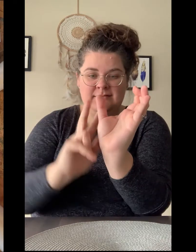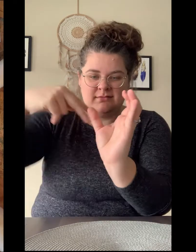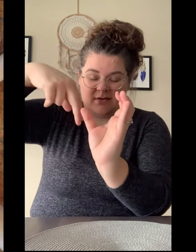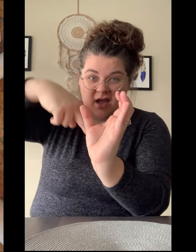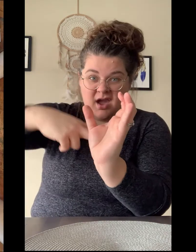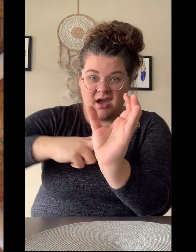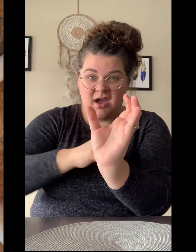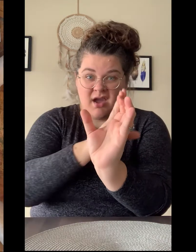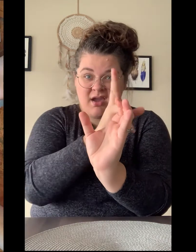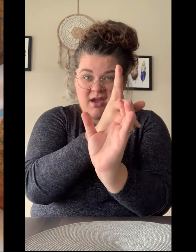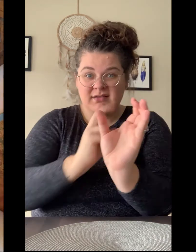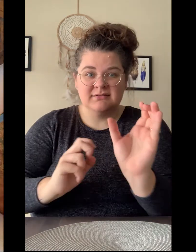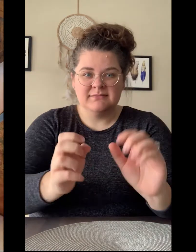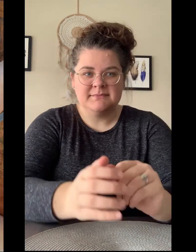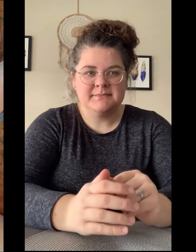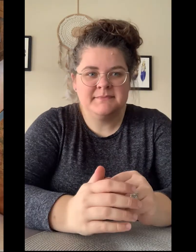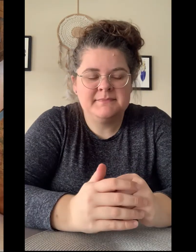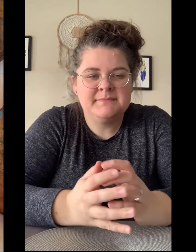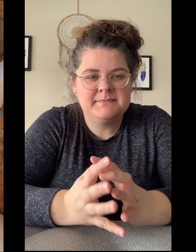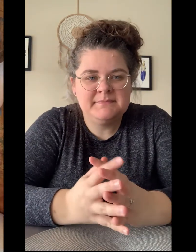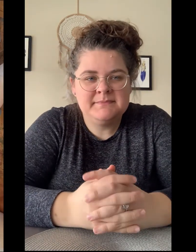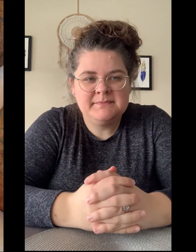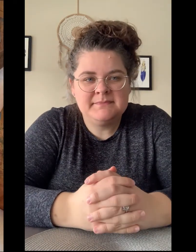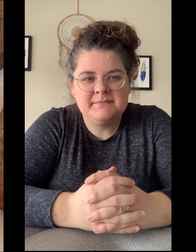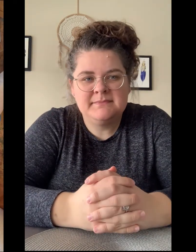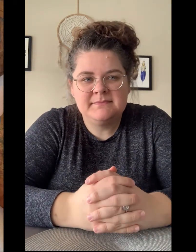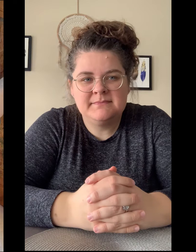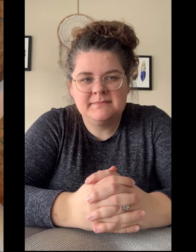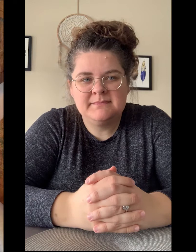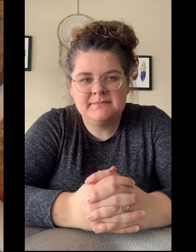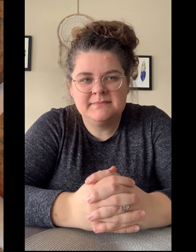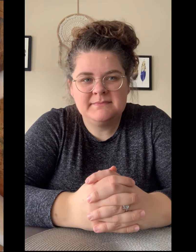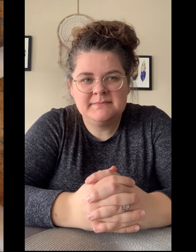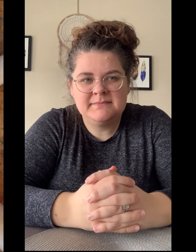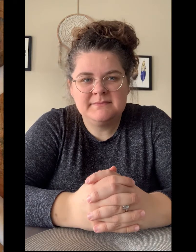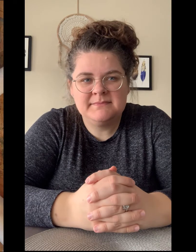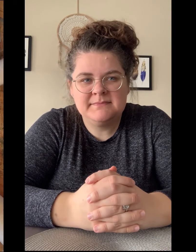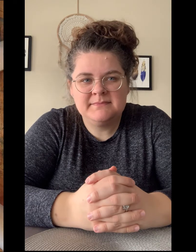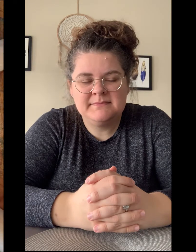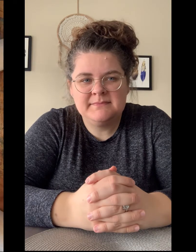That's a little bigger than all the other ones. Let's make it just a smidge smaller here.